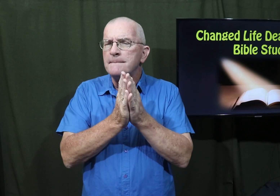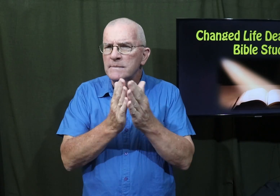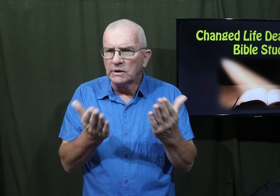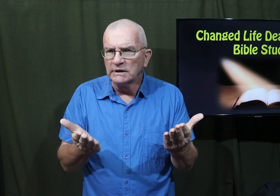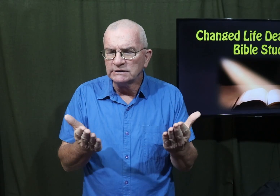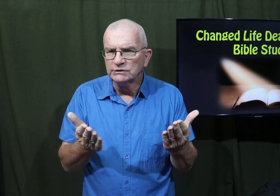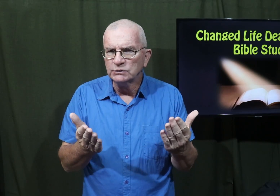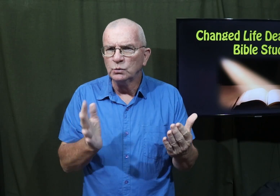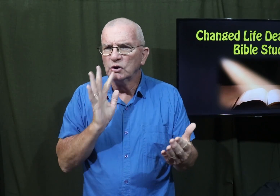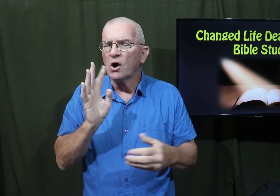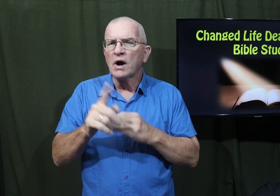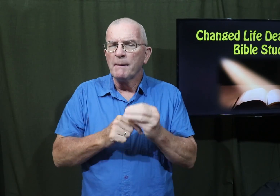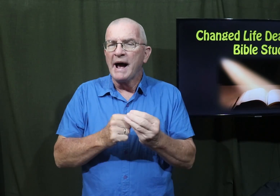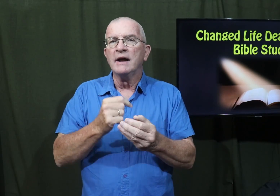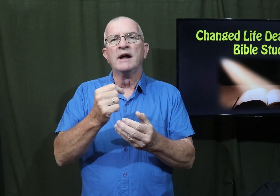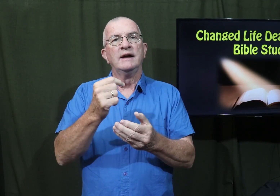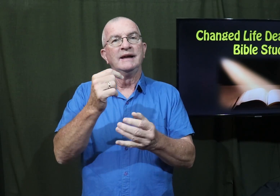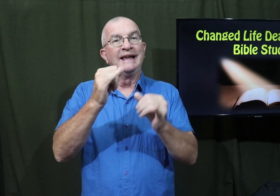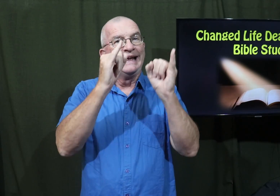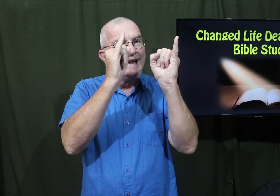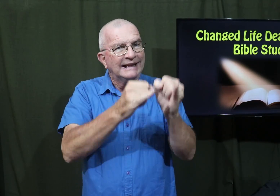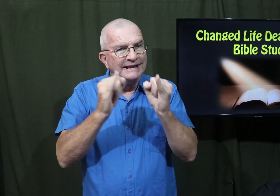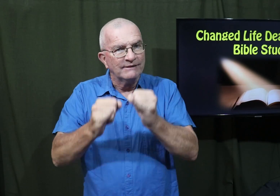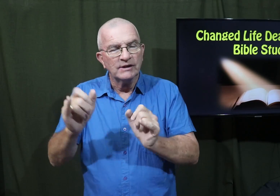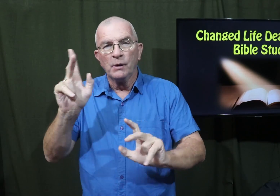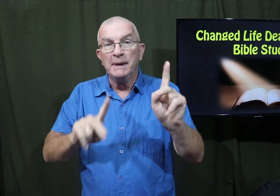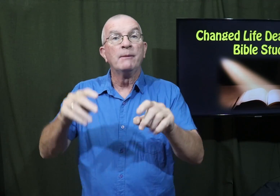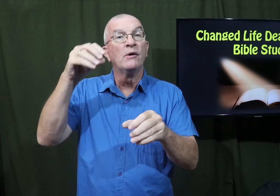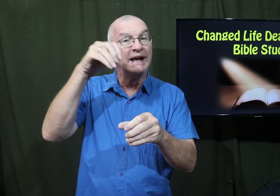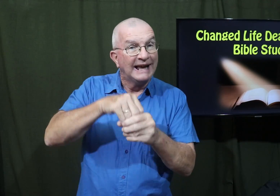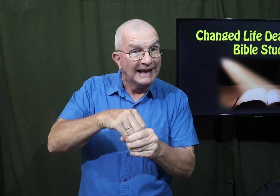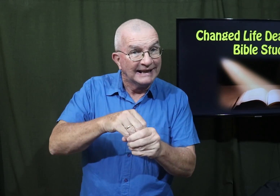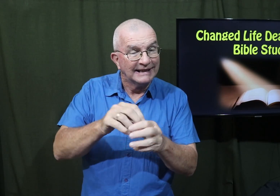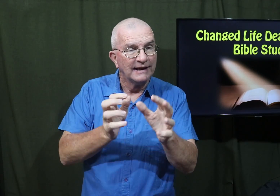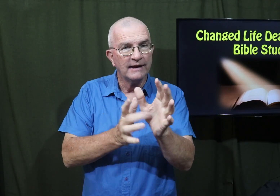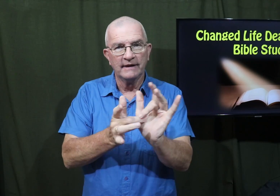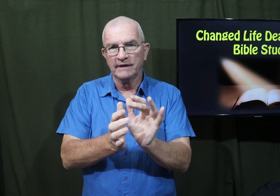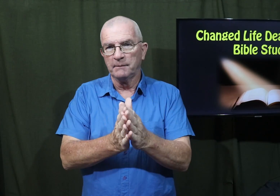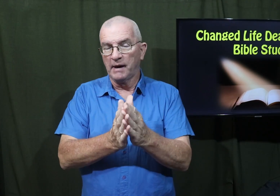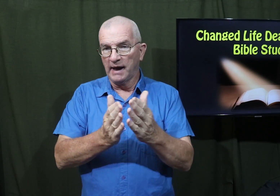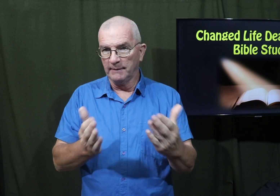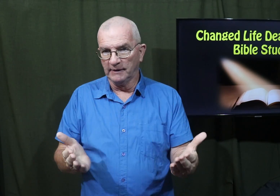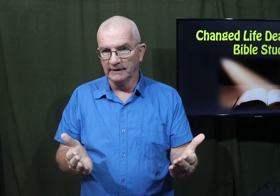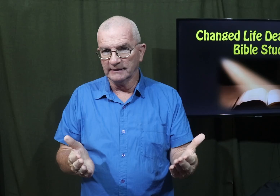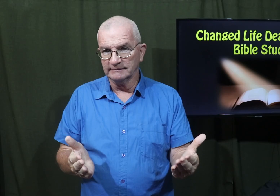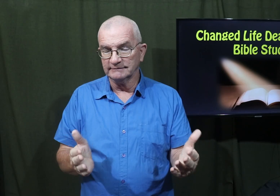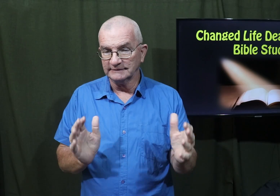way tonight. Tonight, we're not going to look at a book. We're going to look at individuals in the Bible.